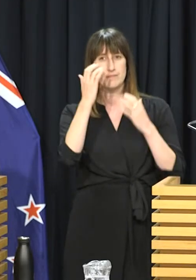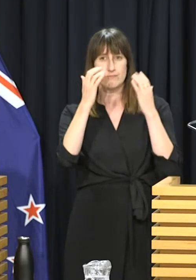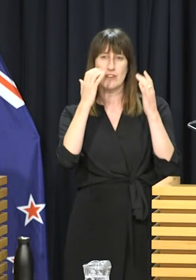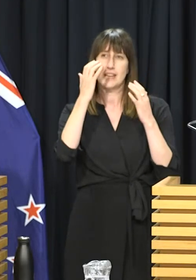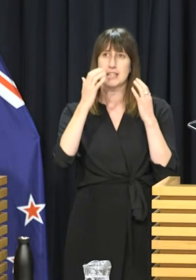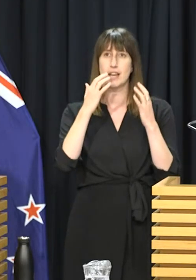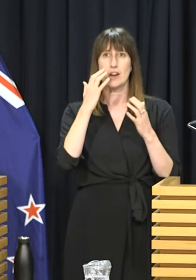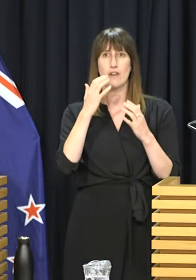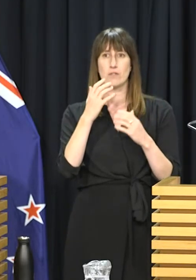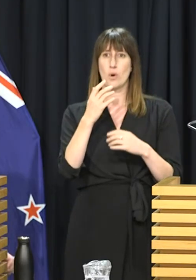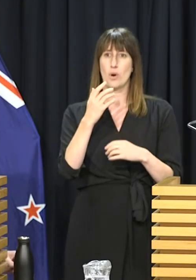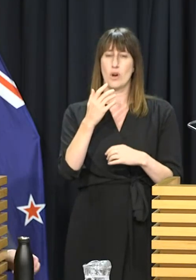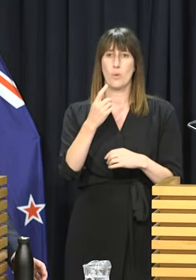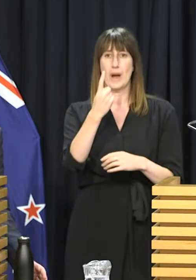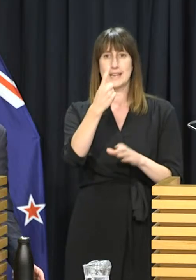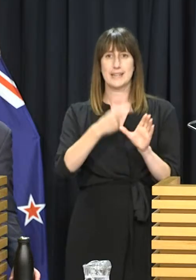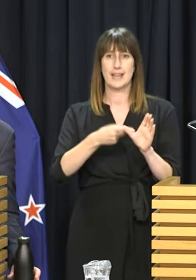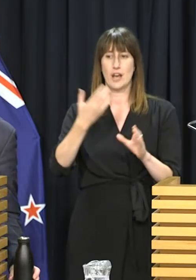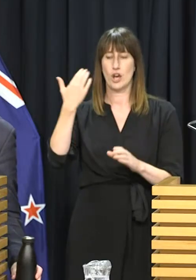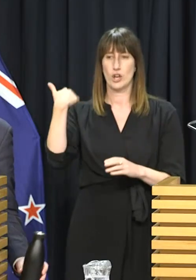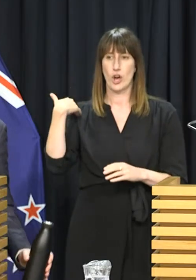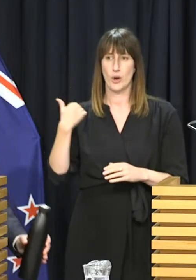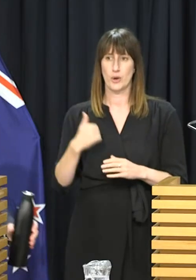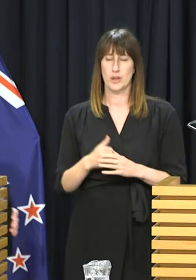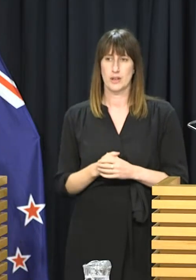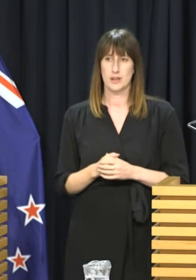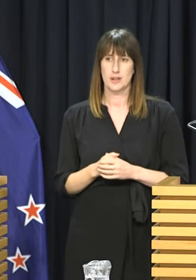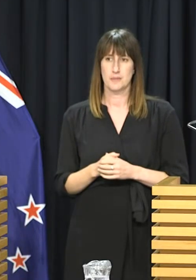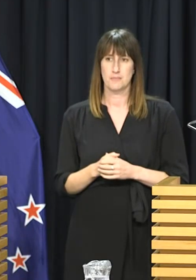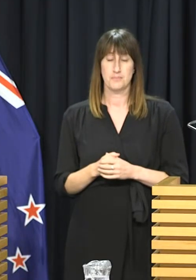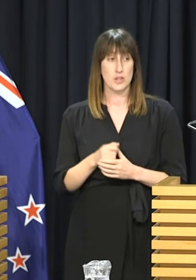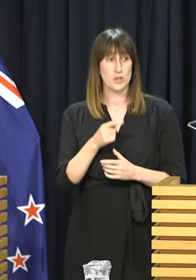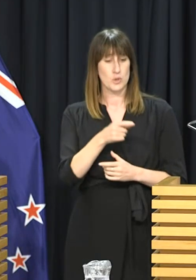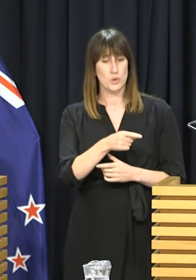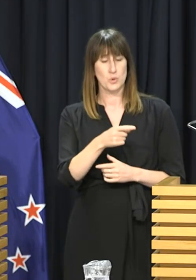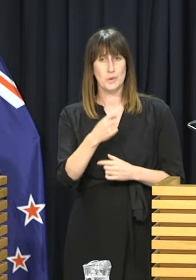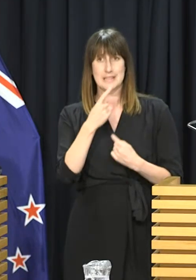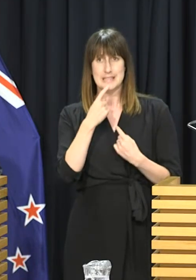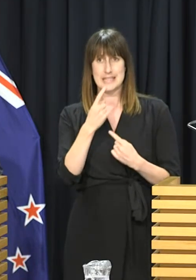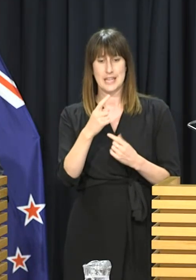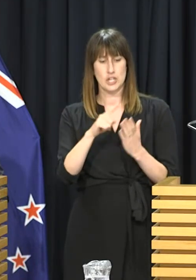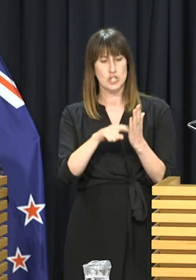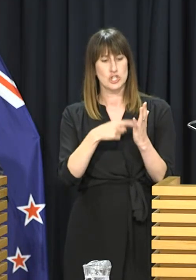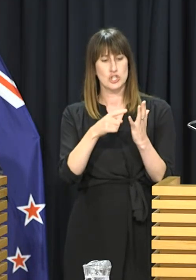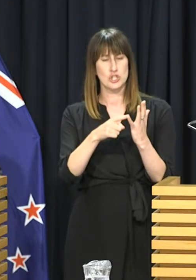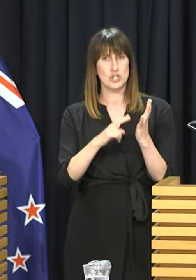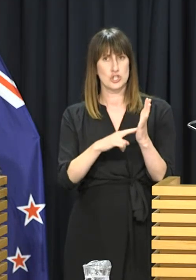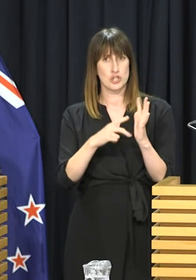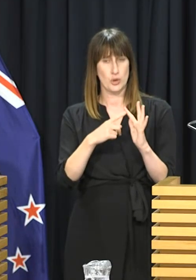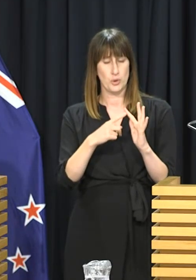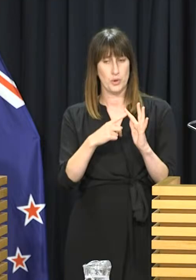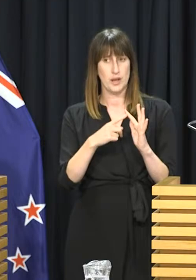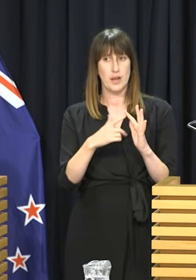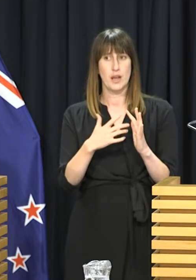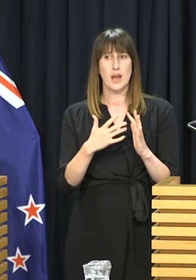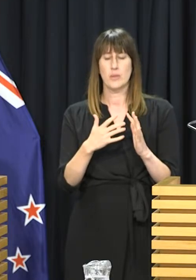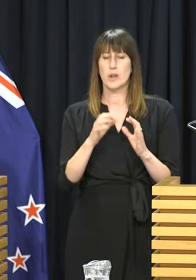from previous months, in June you said that there wasn't enough evidence on long-term effects of